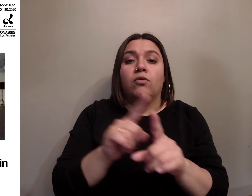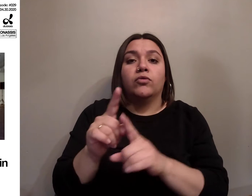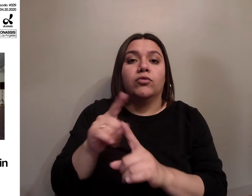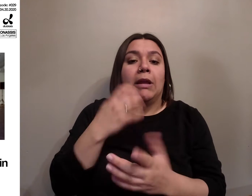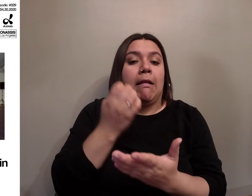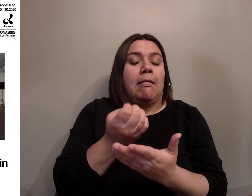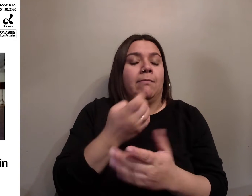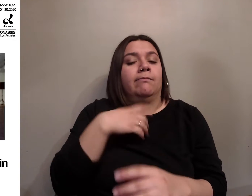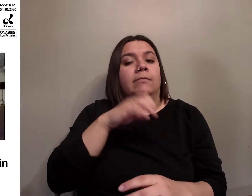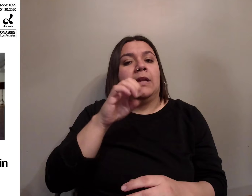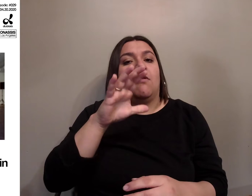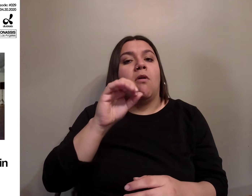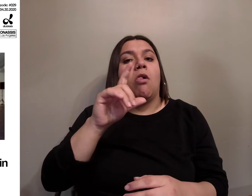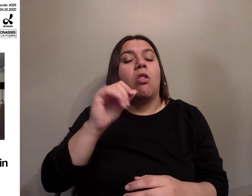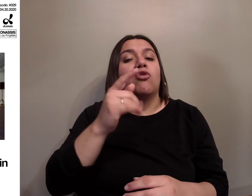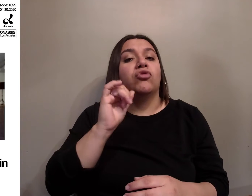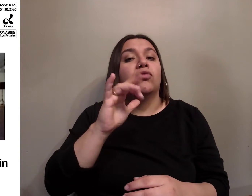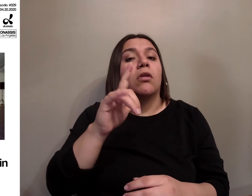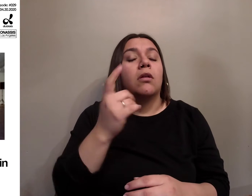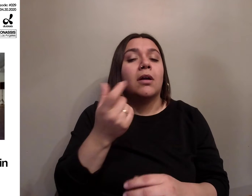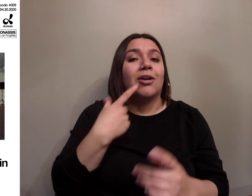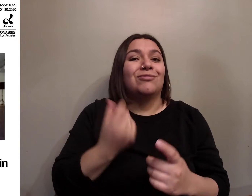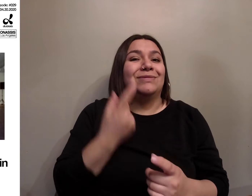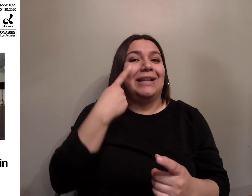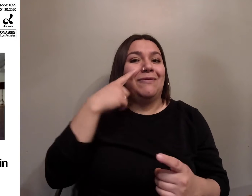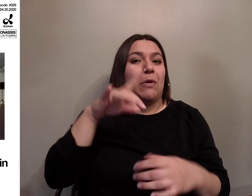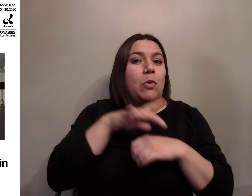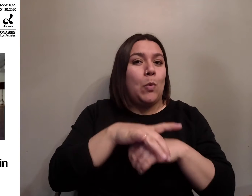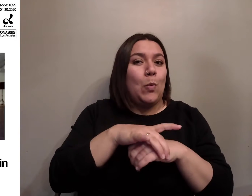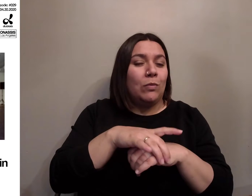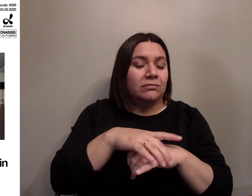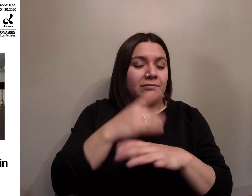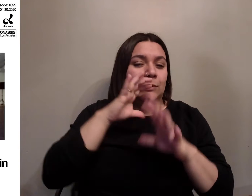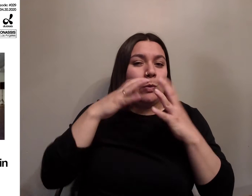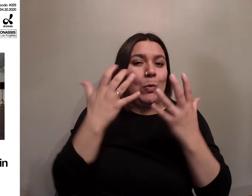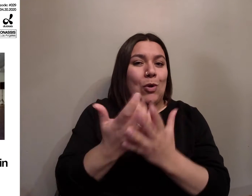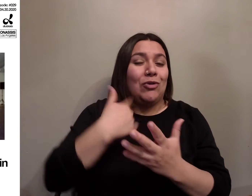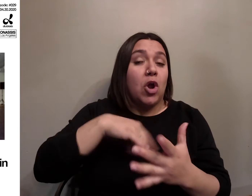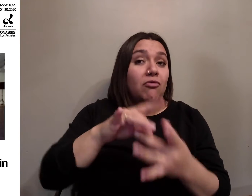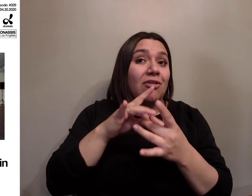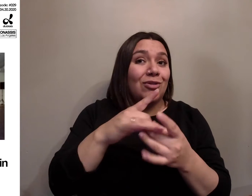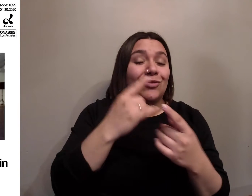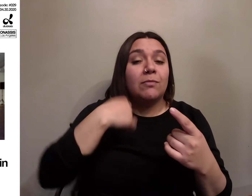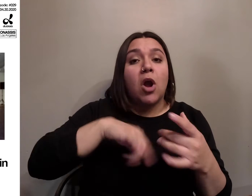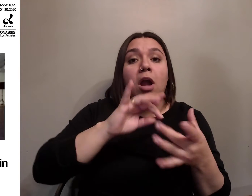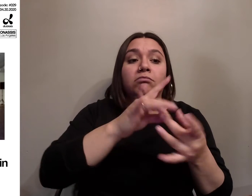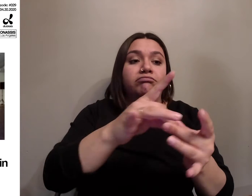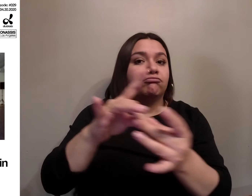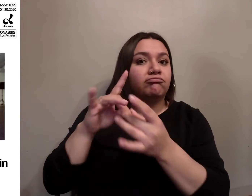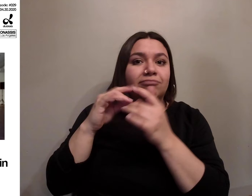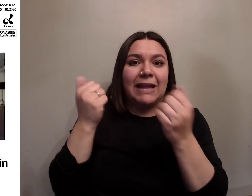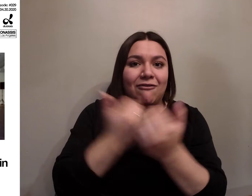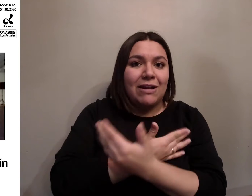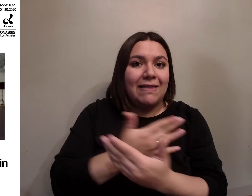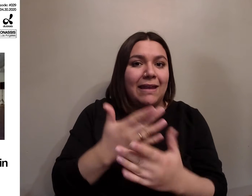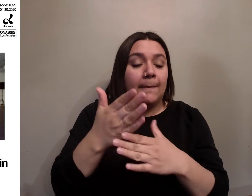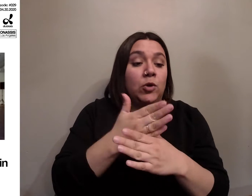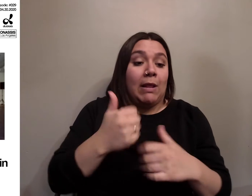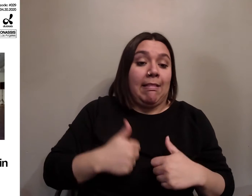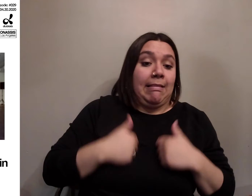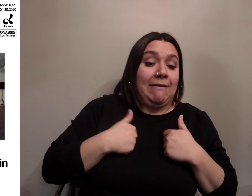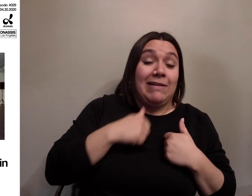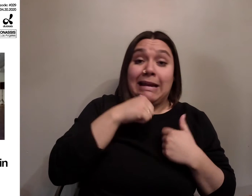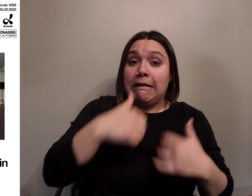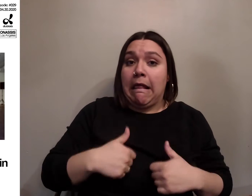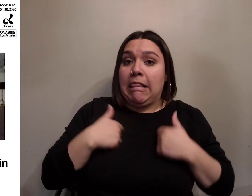understanding of the world, of our relationships, of our interconnectedness between living